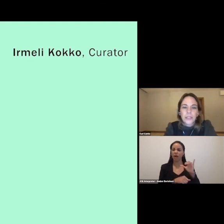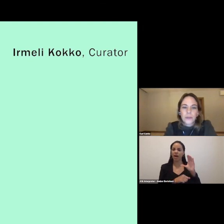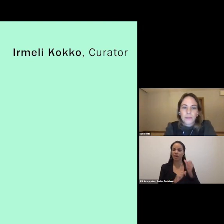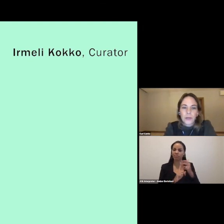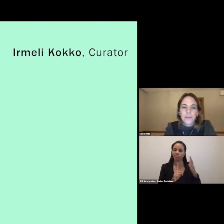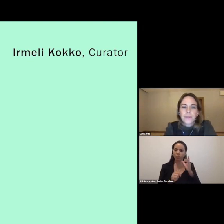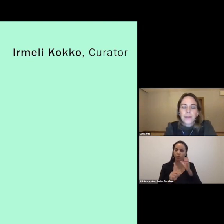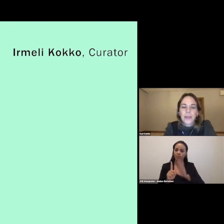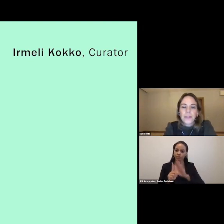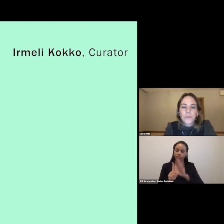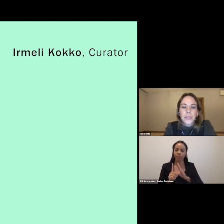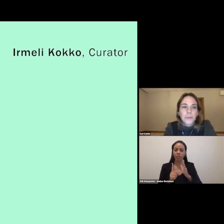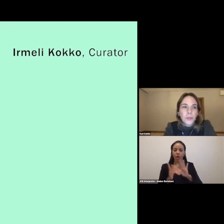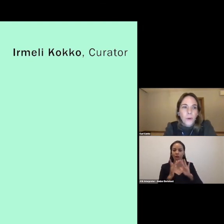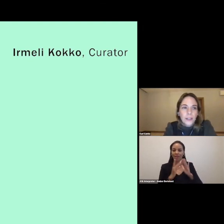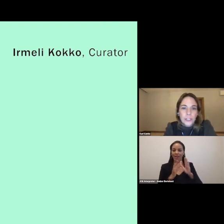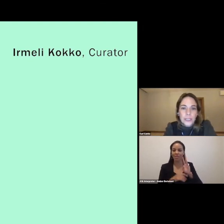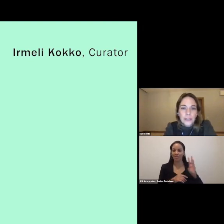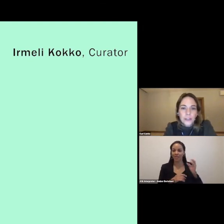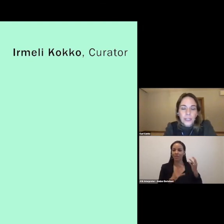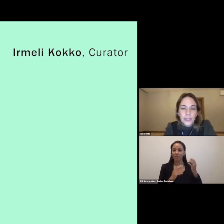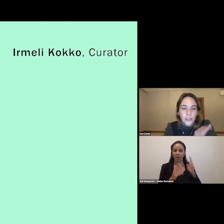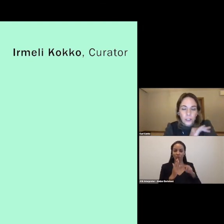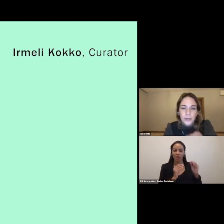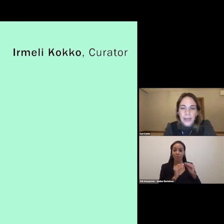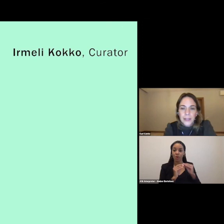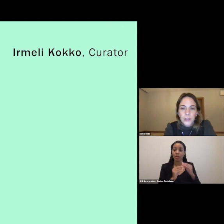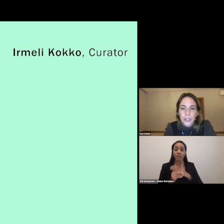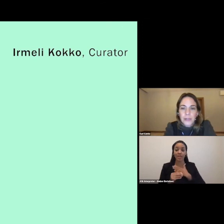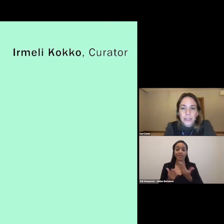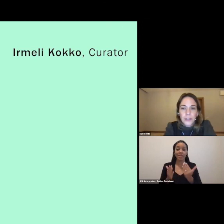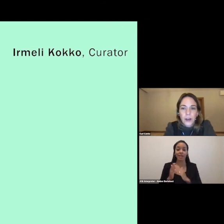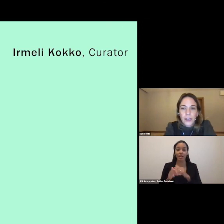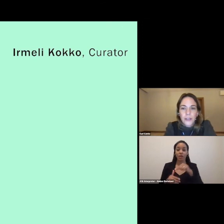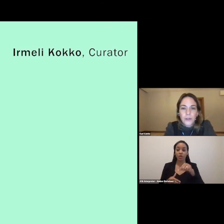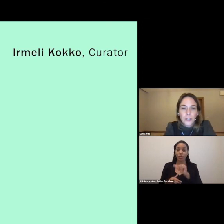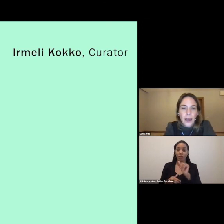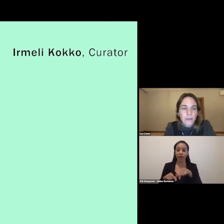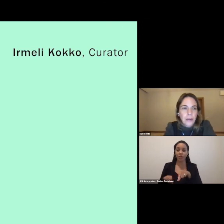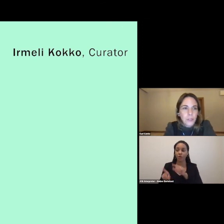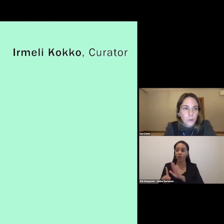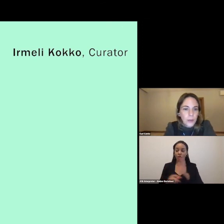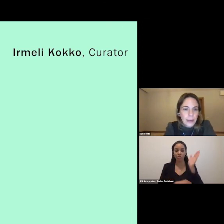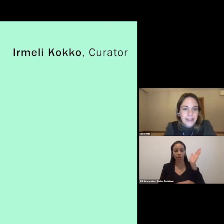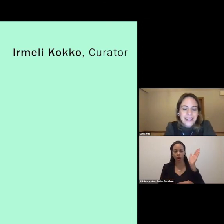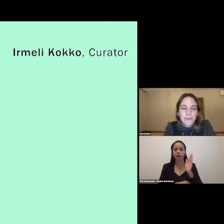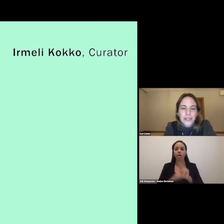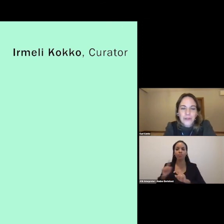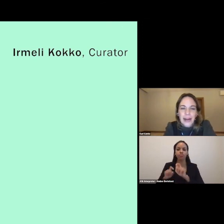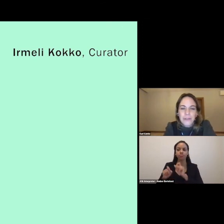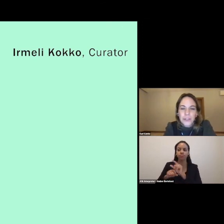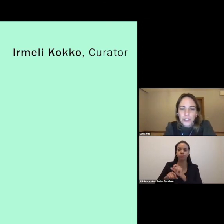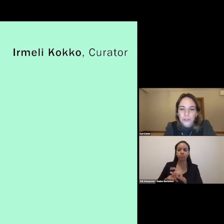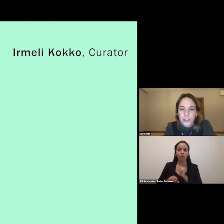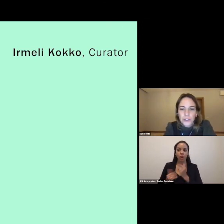like to read more. So please put questions in the Q&A during Irmeli's talk as soon as you have them. Don't wait, because